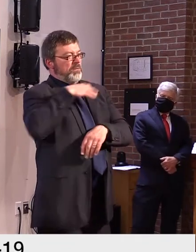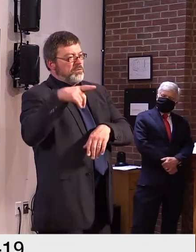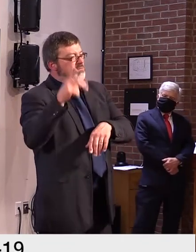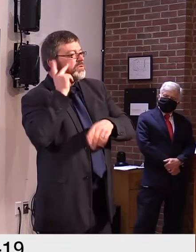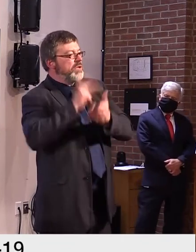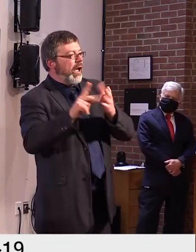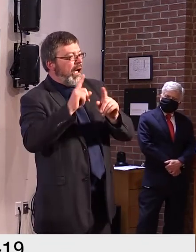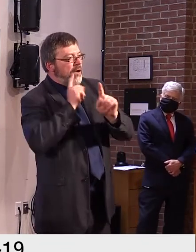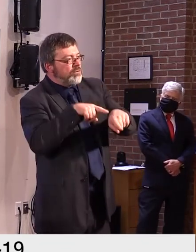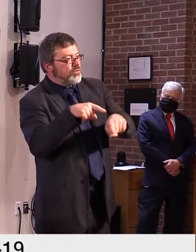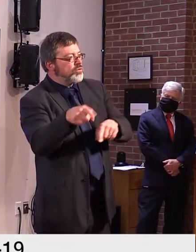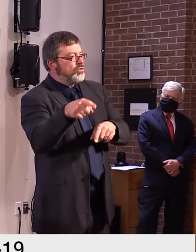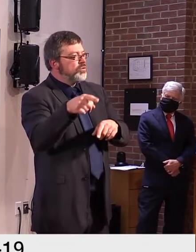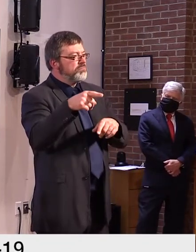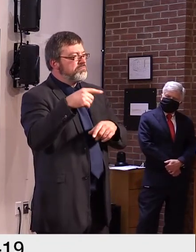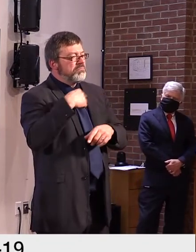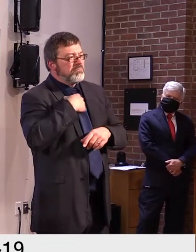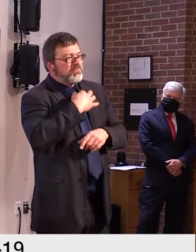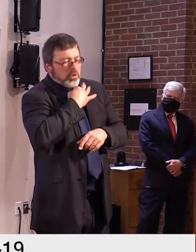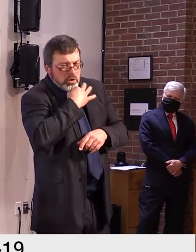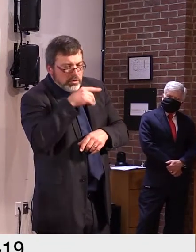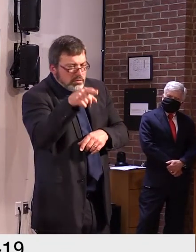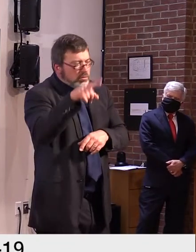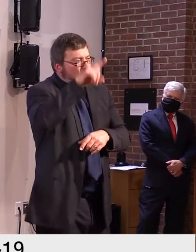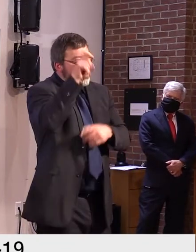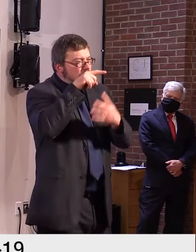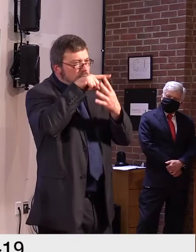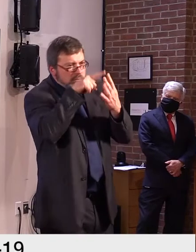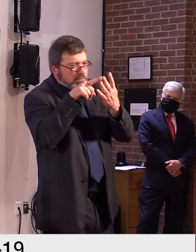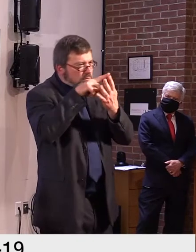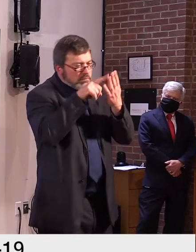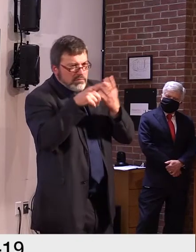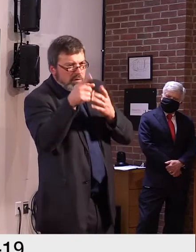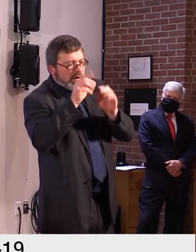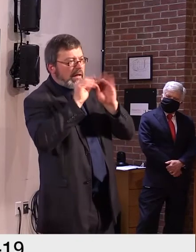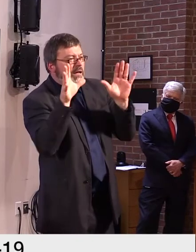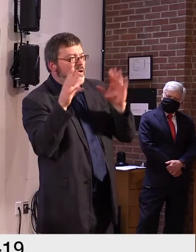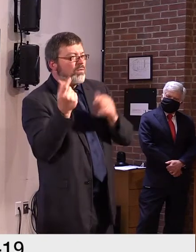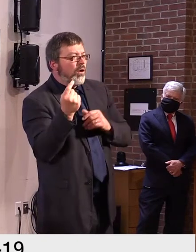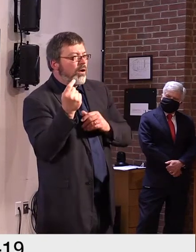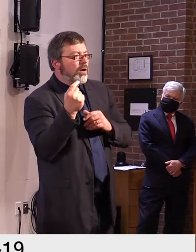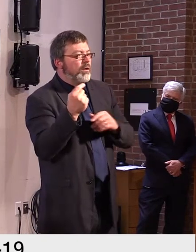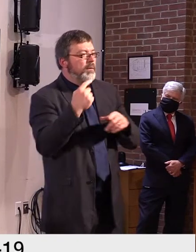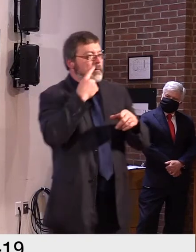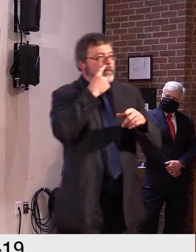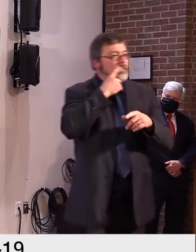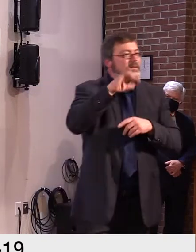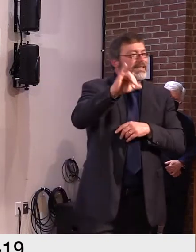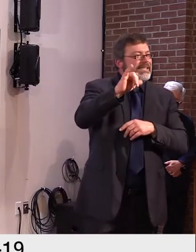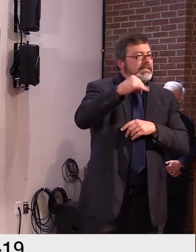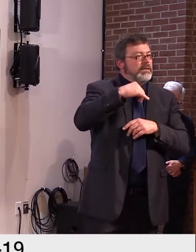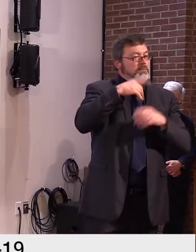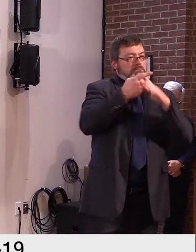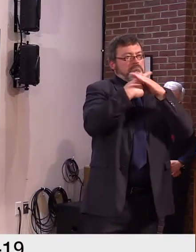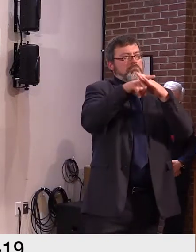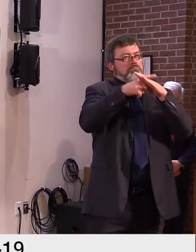were you pointing the towards? The one that came out in early summer, and then I think it was July maybe,